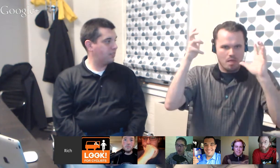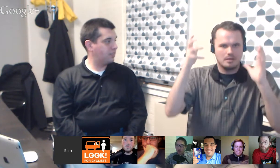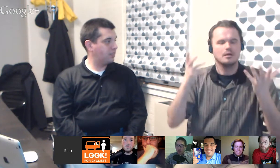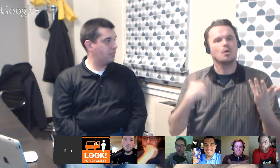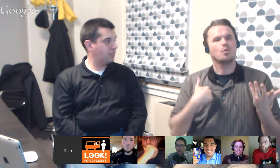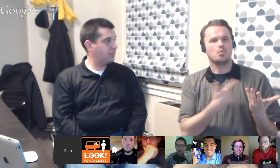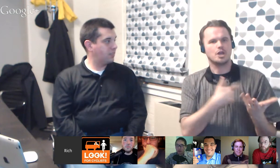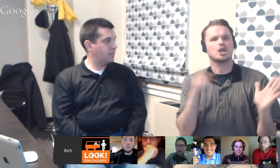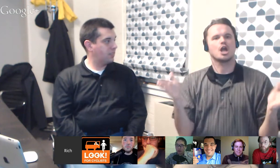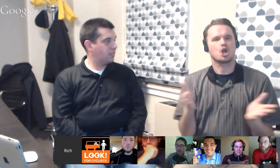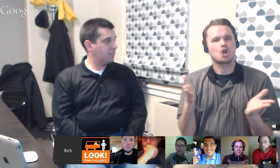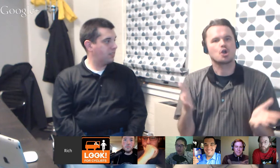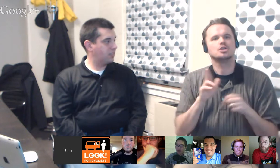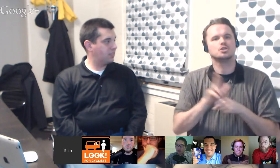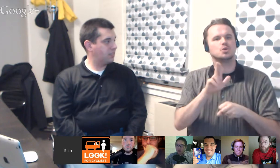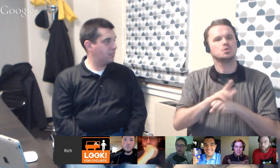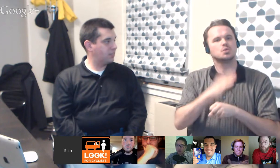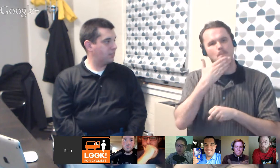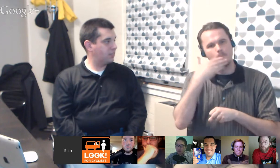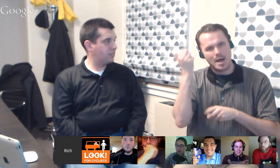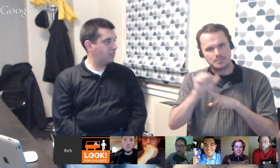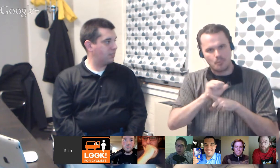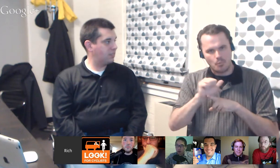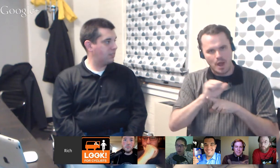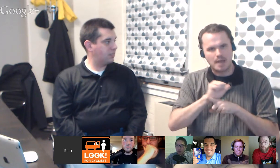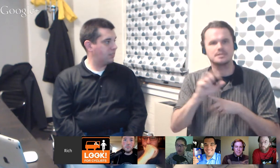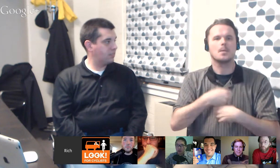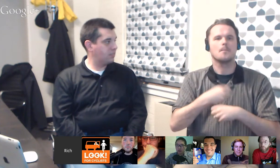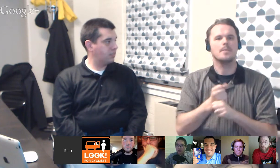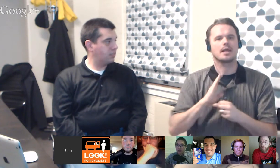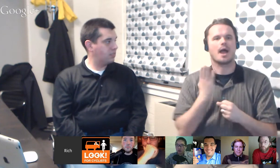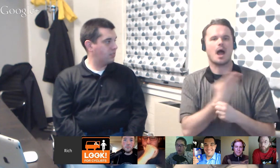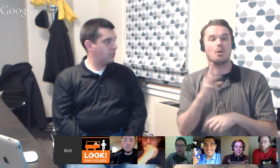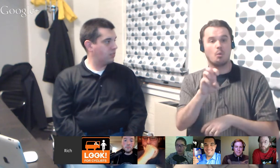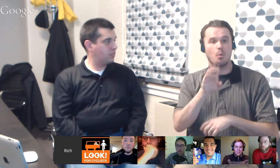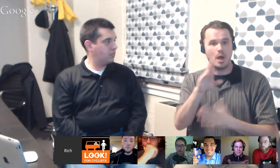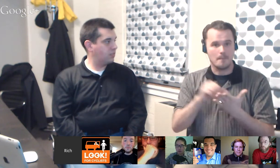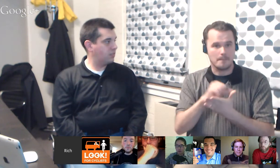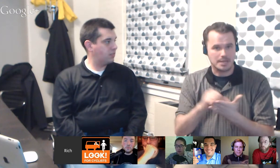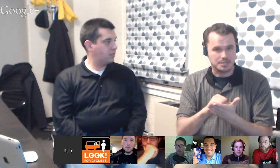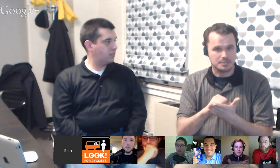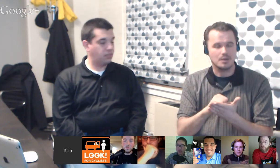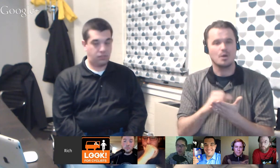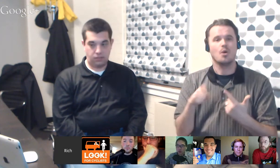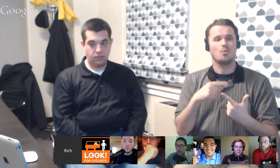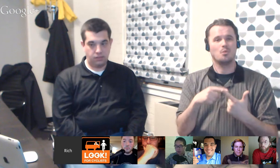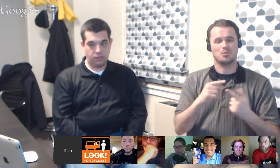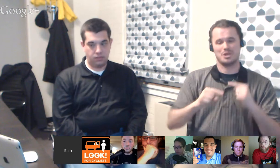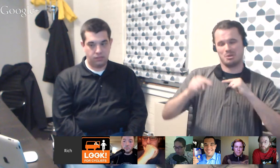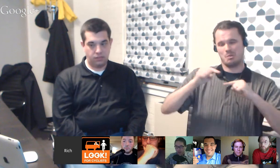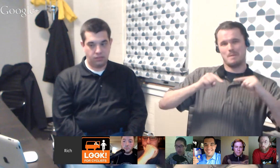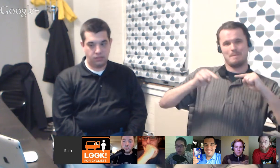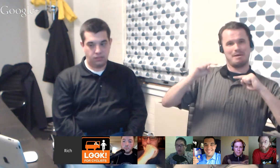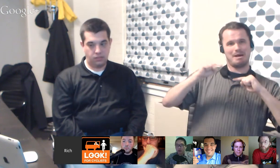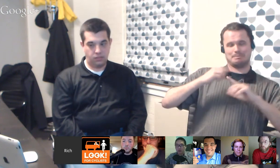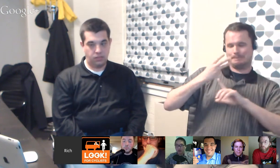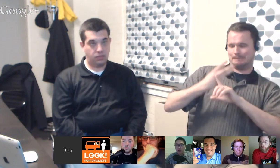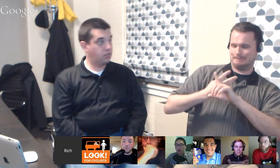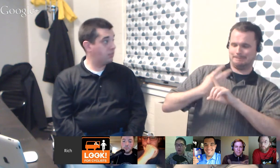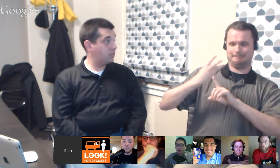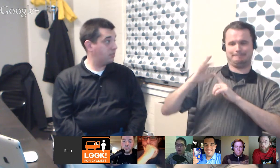encouraged to use some of the best practices when we make our web pages, so that when we go back to it 6 months